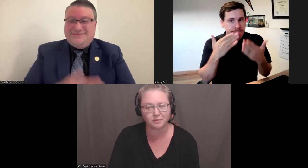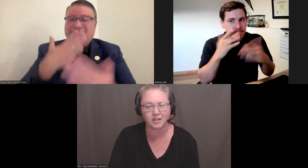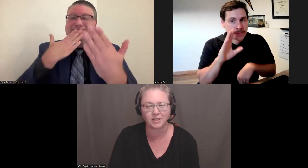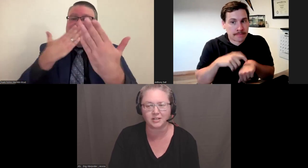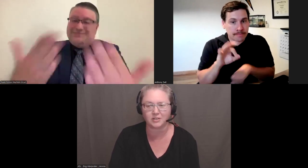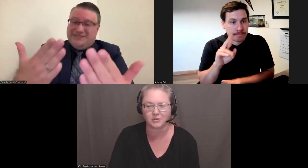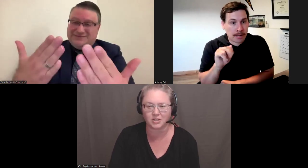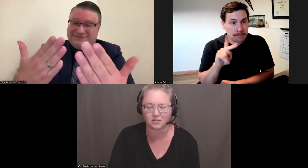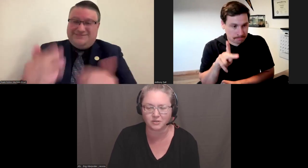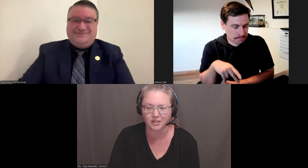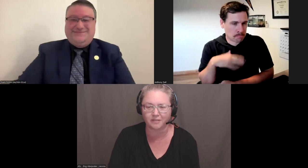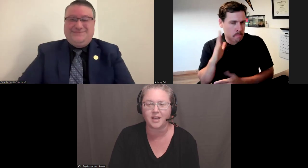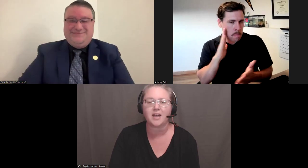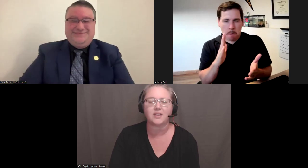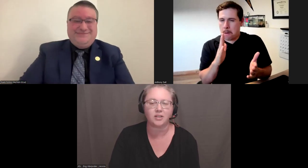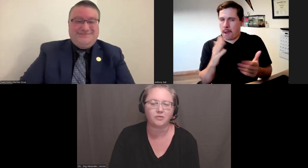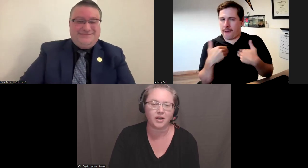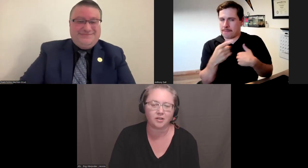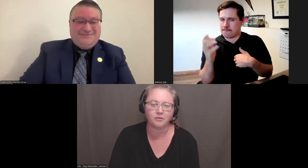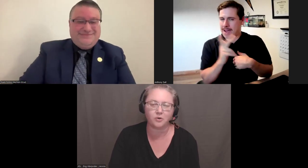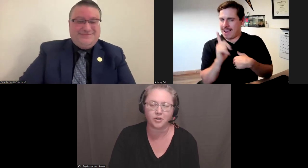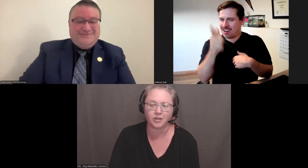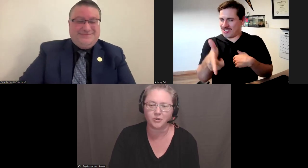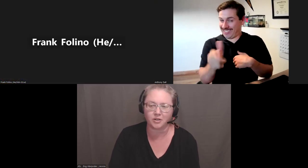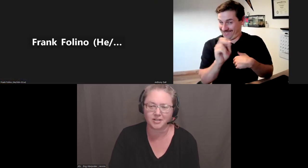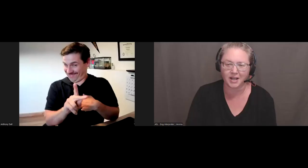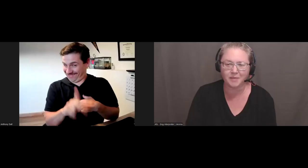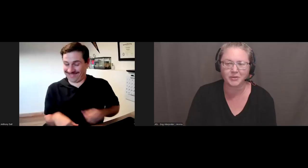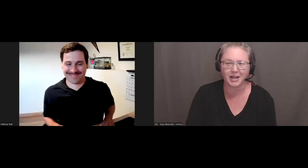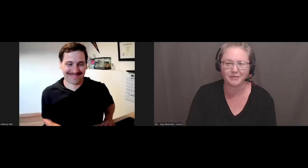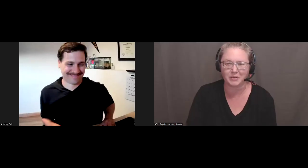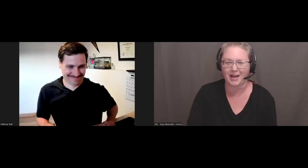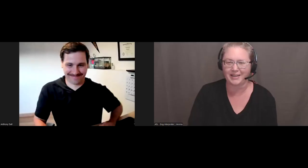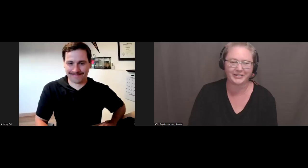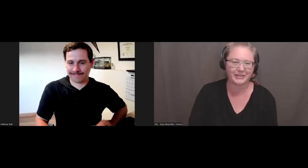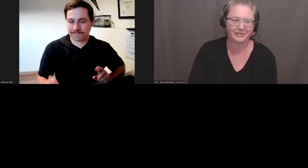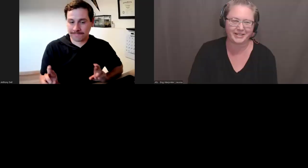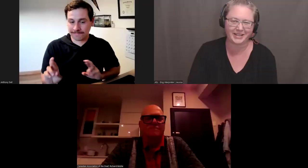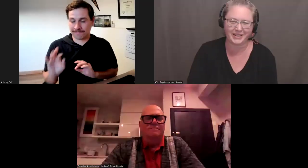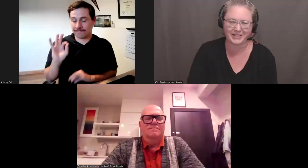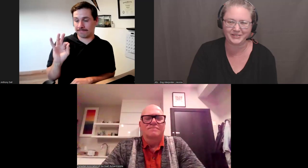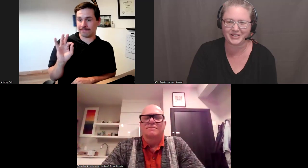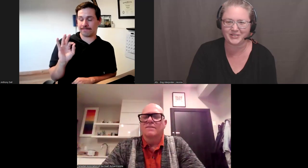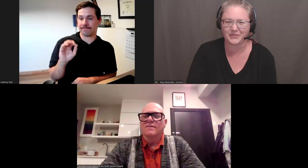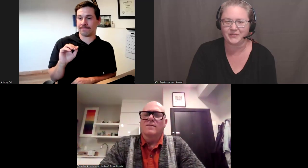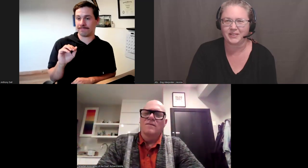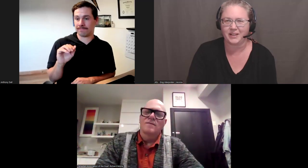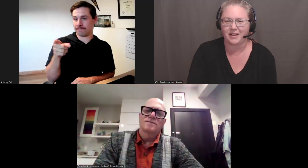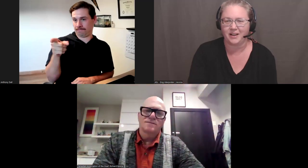the Canadian Association for the Deaf. Thank you, Frank, for your time. We'll have you back in a little bit. Thank you so much.